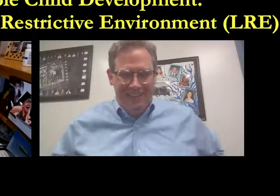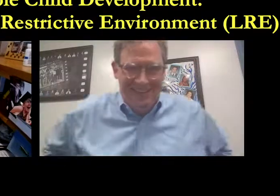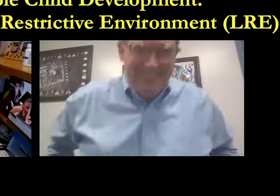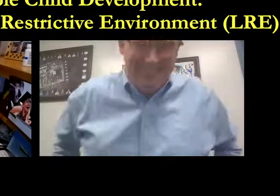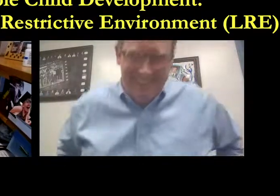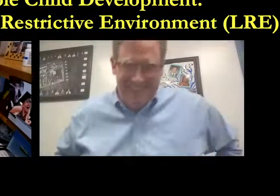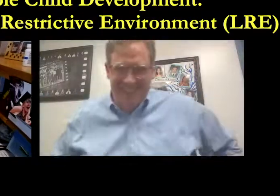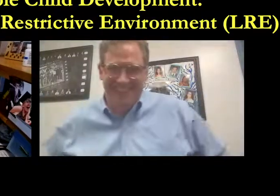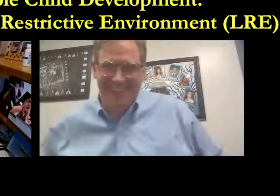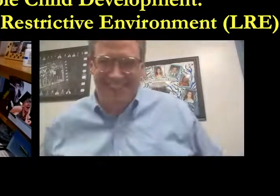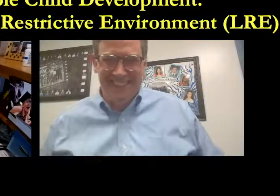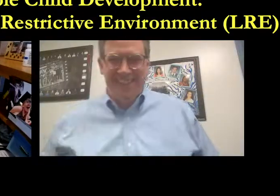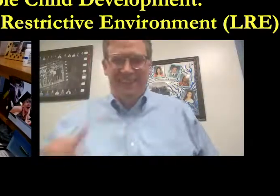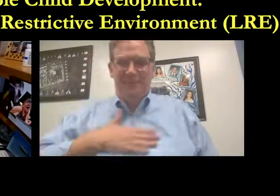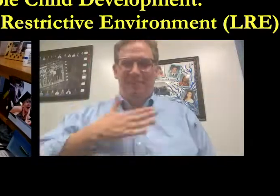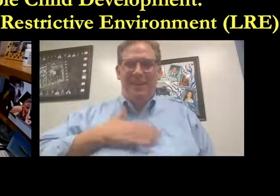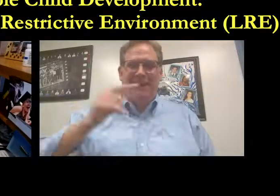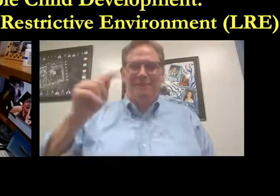catch up, right?